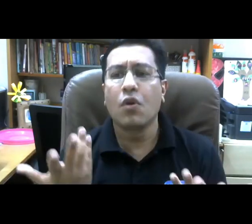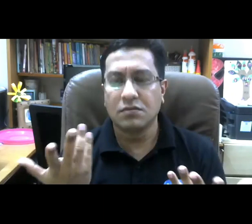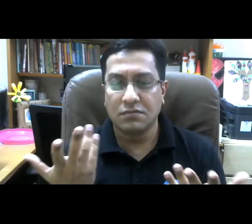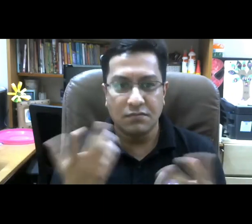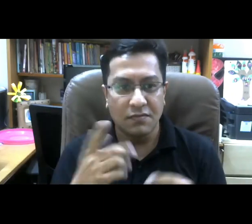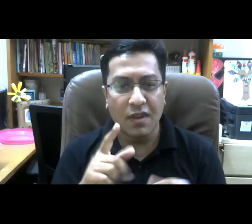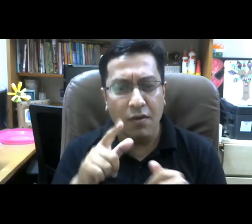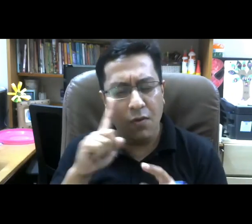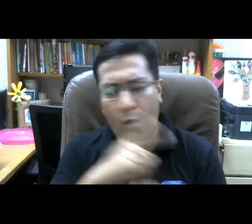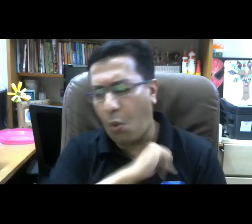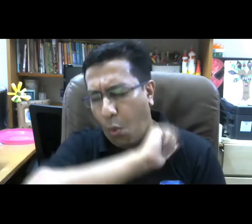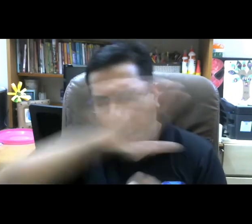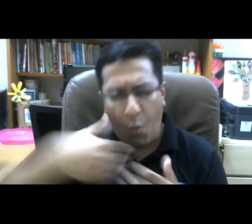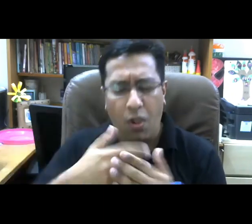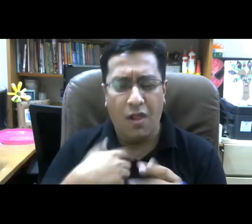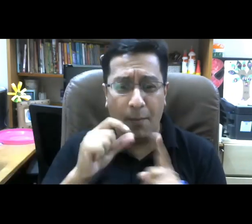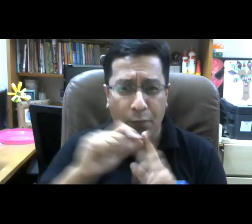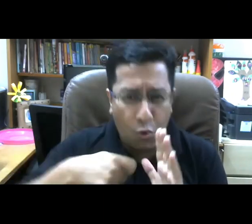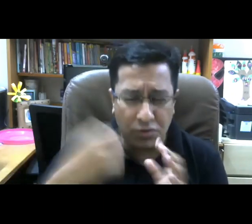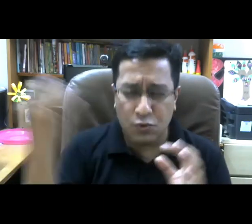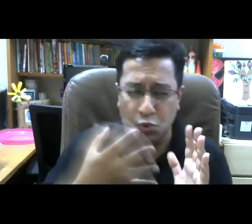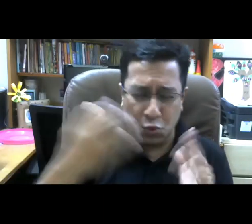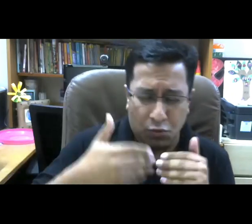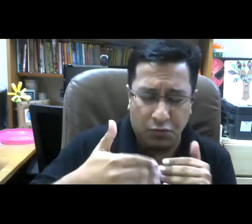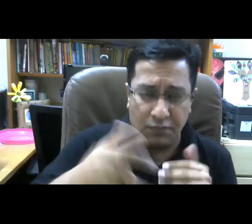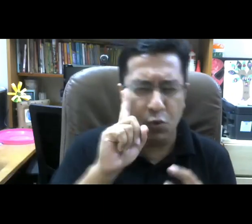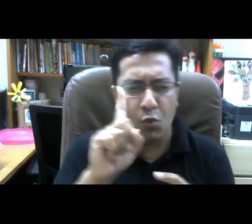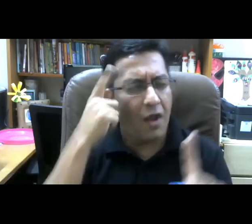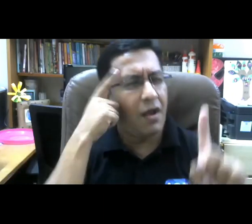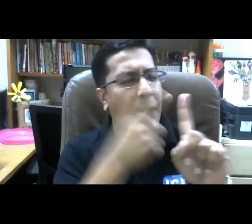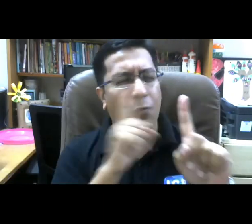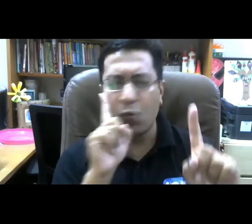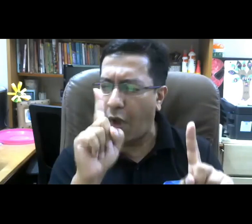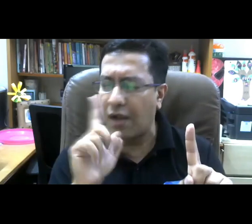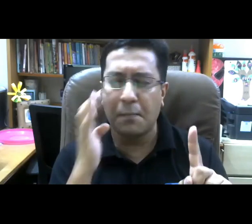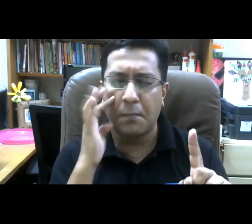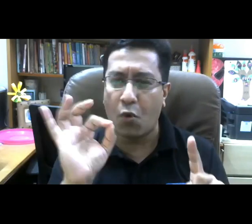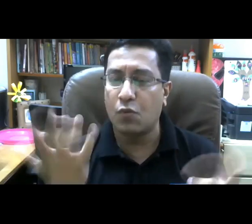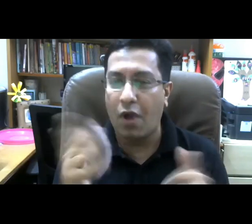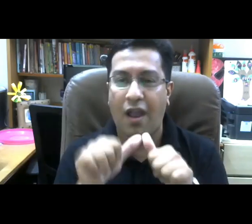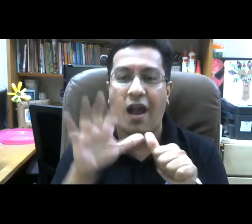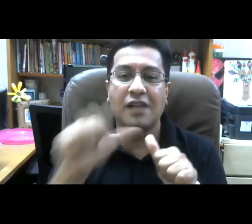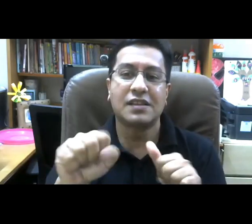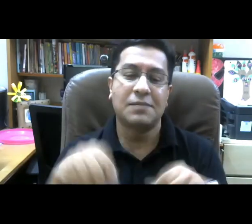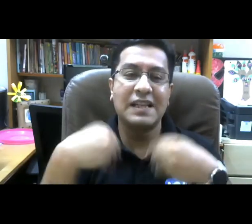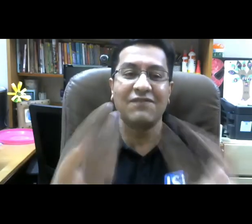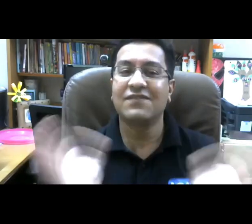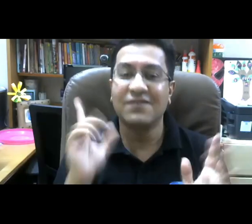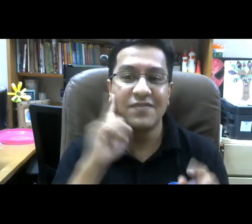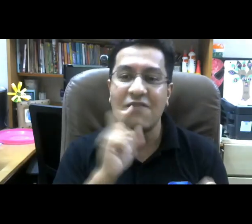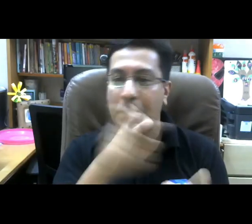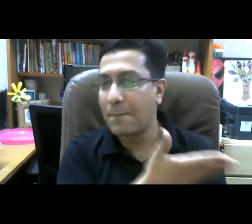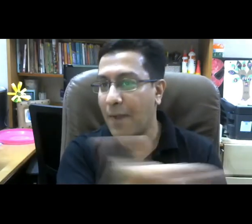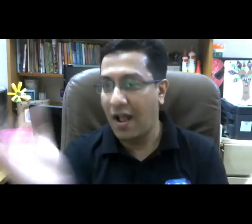that we are running. The aim is to provide different projects, etc., with one single aim: